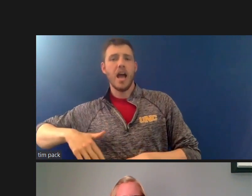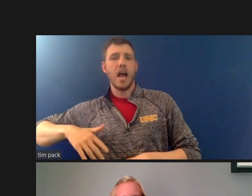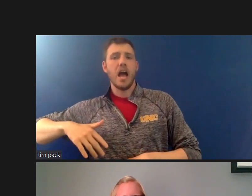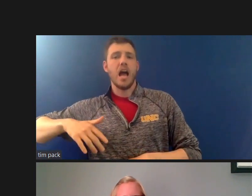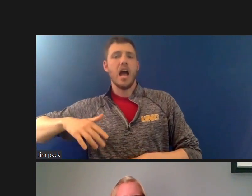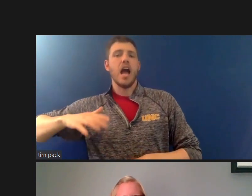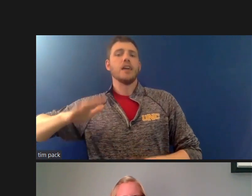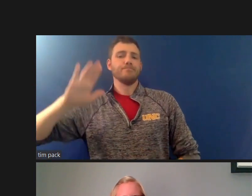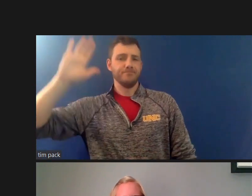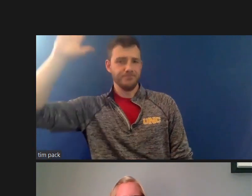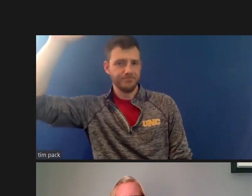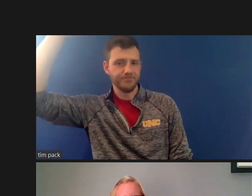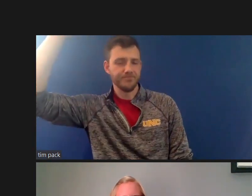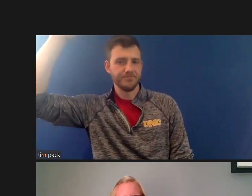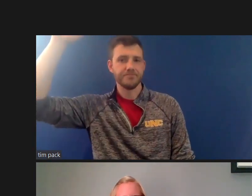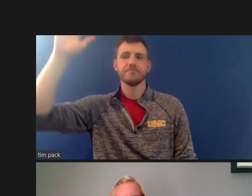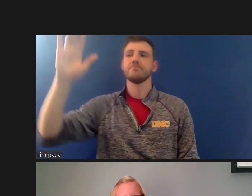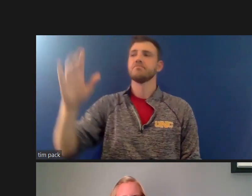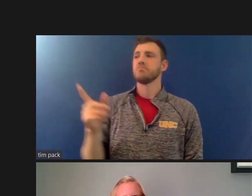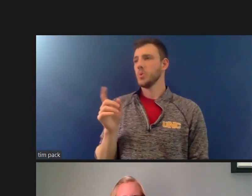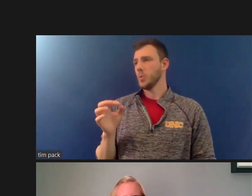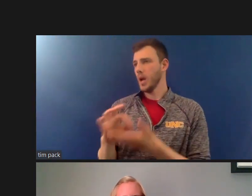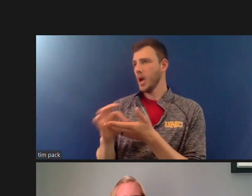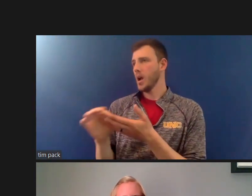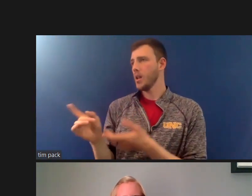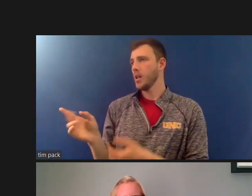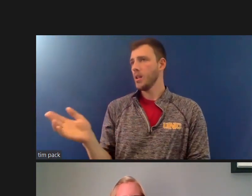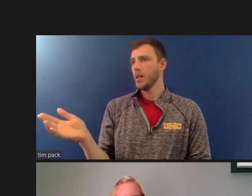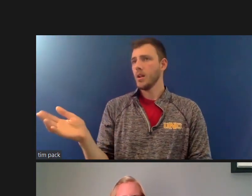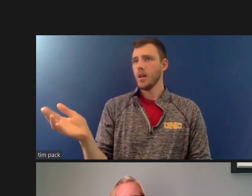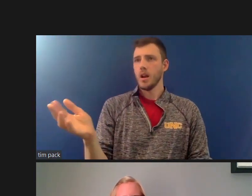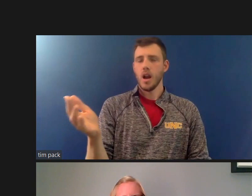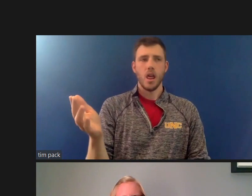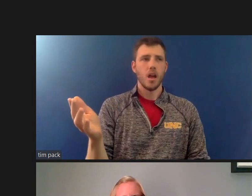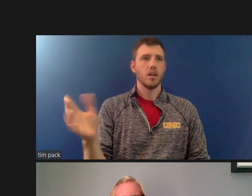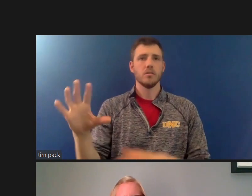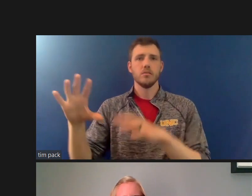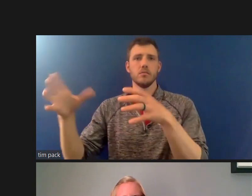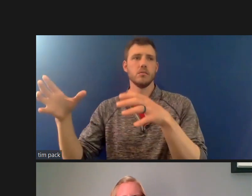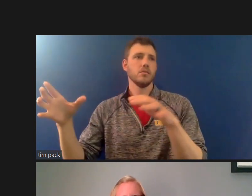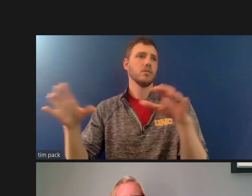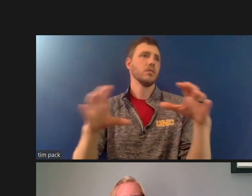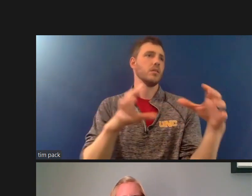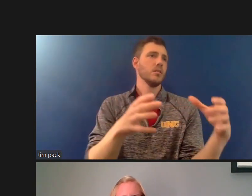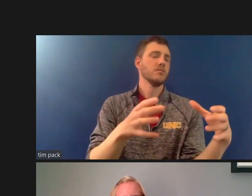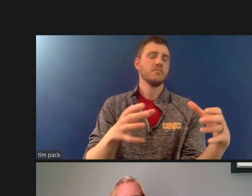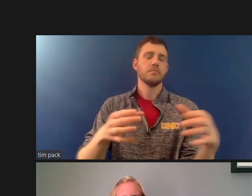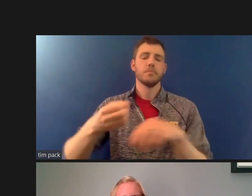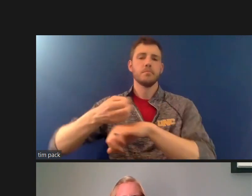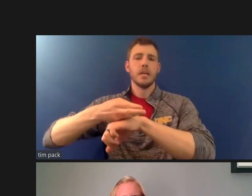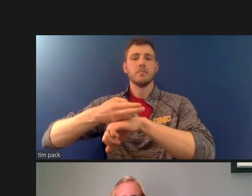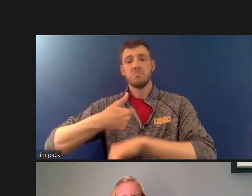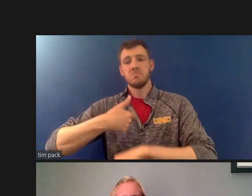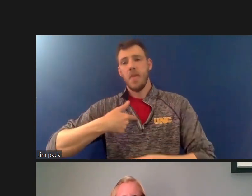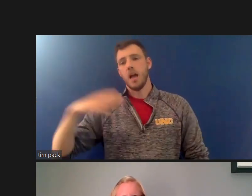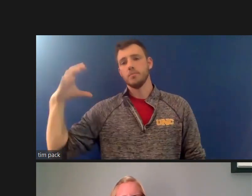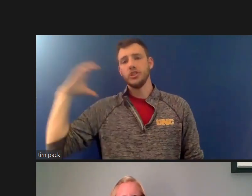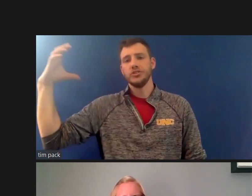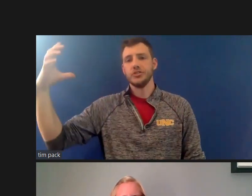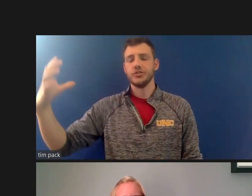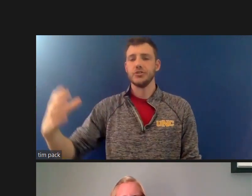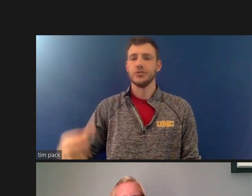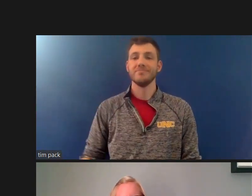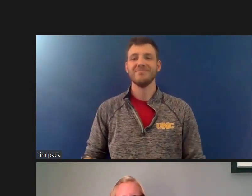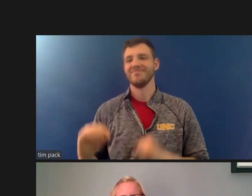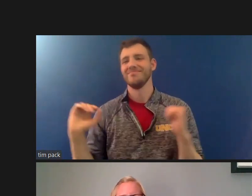counted. I'm chief, then. The circle of boys broke into applause. Even the choir applauded, and the freckles on